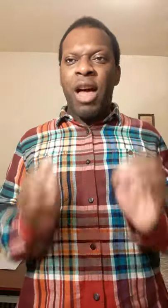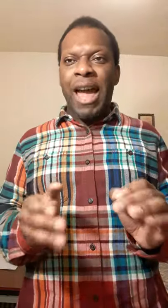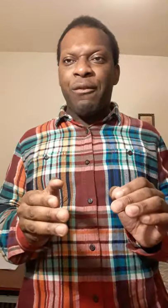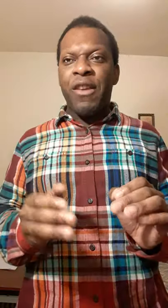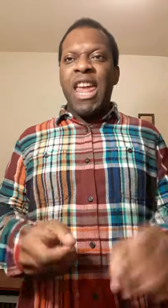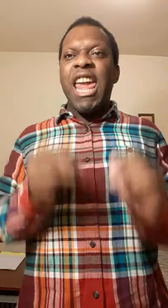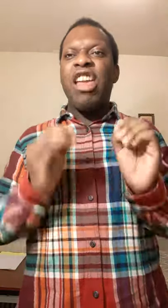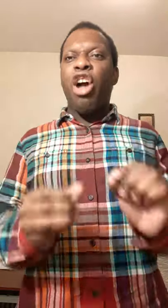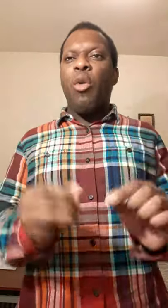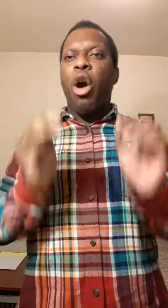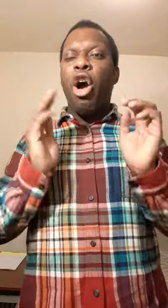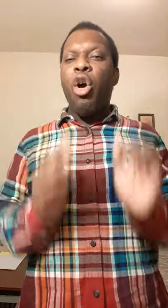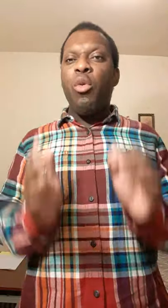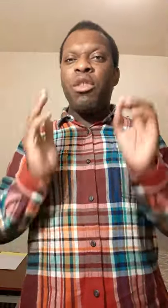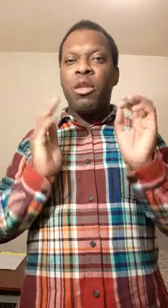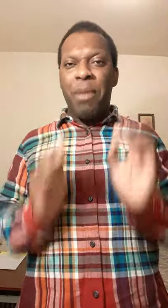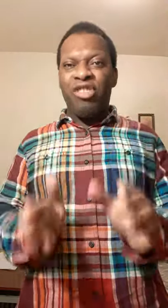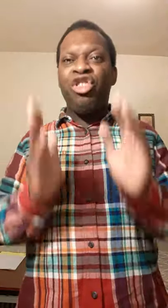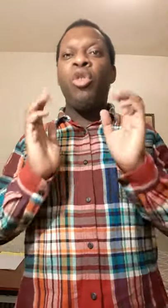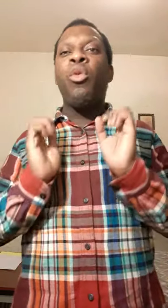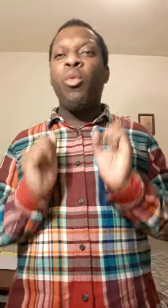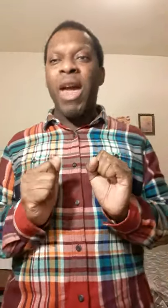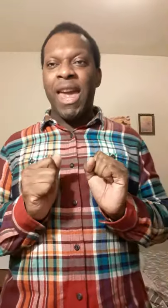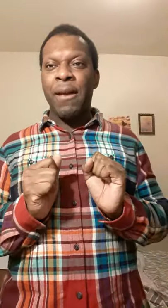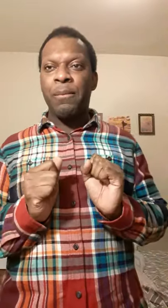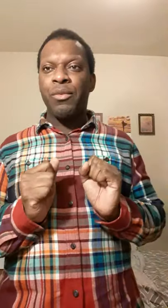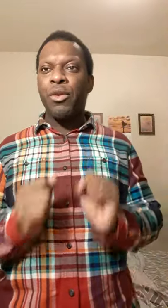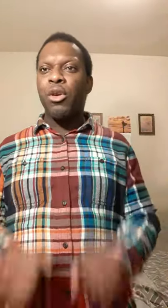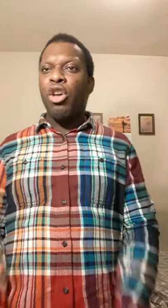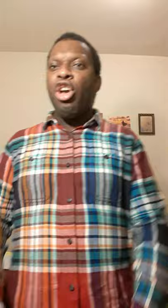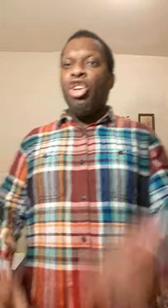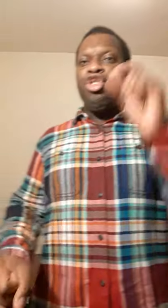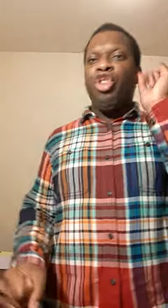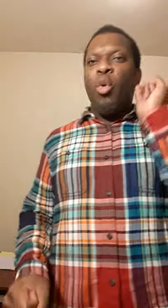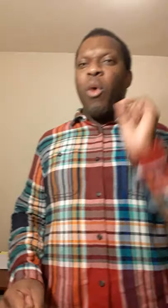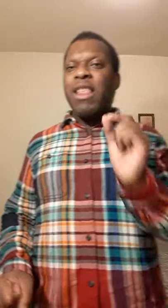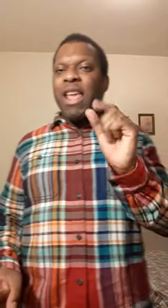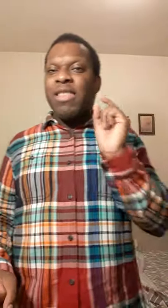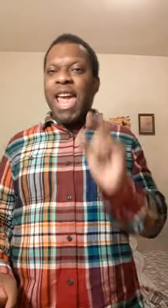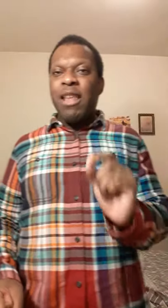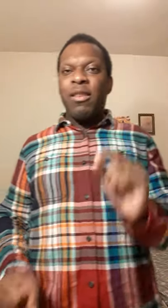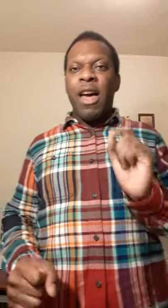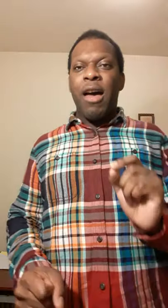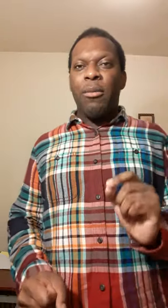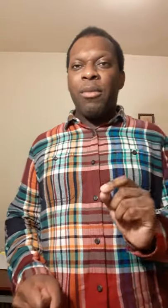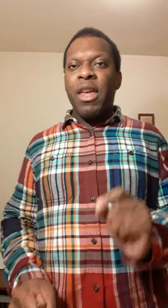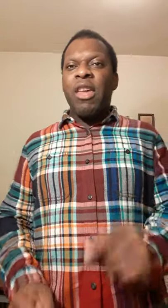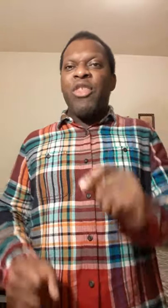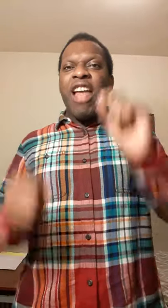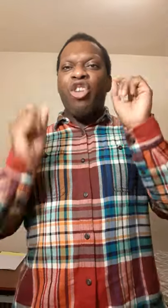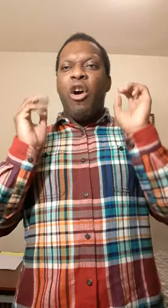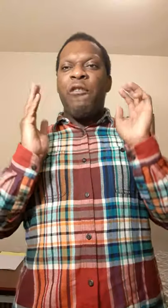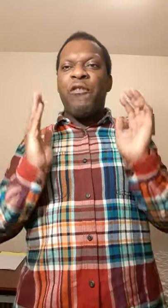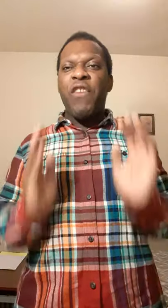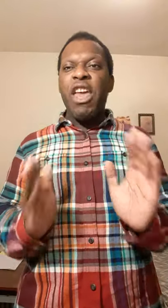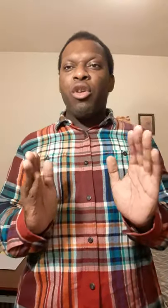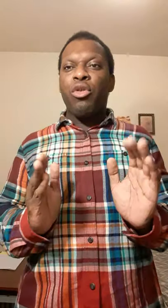life in our own special way. So when the days come that are filled